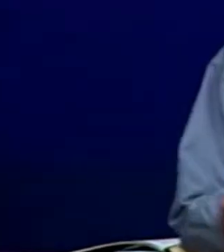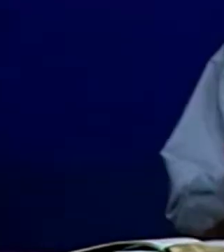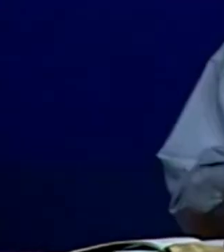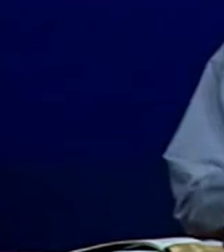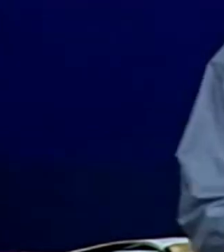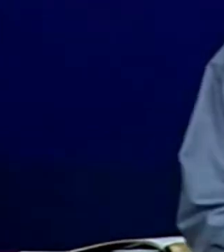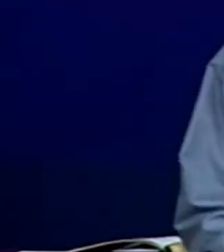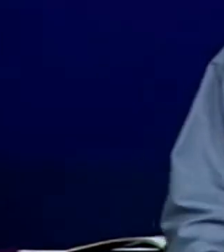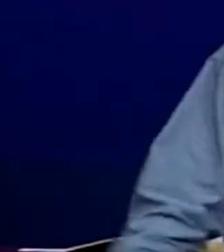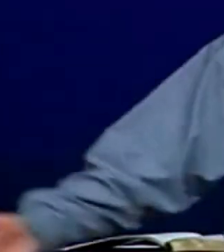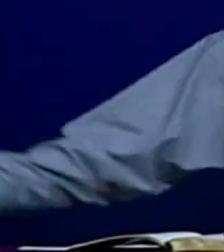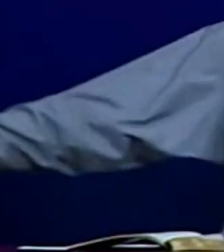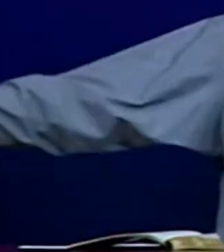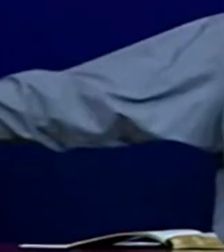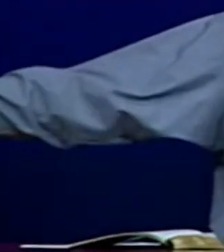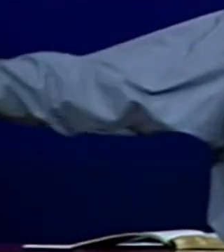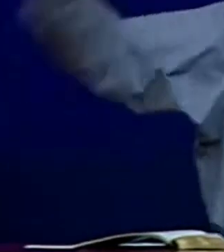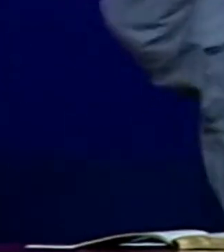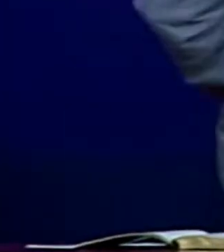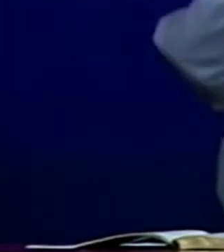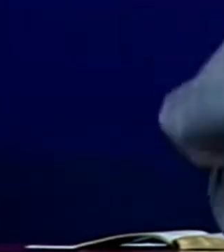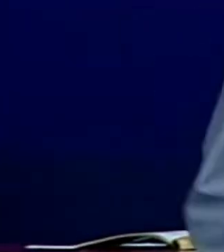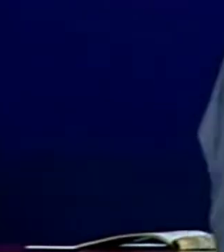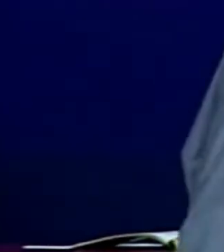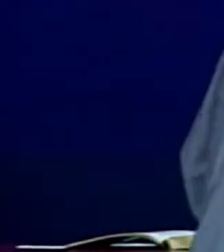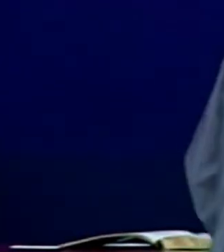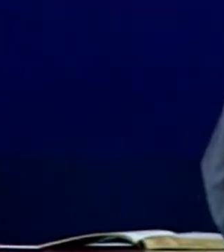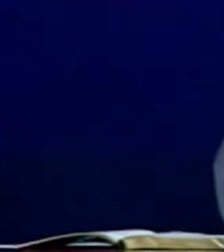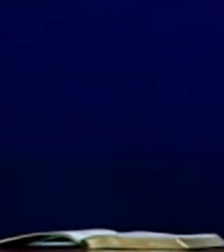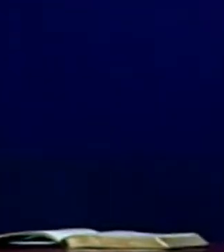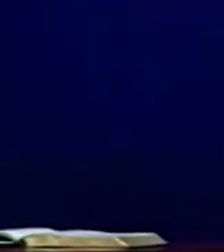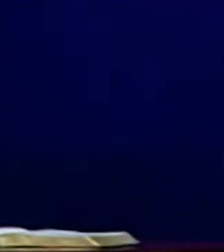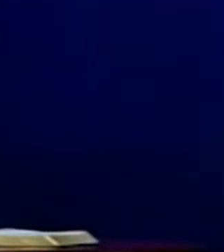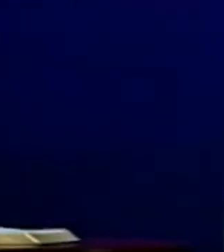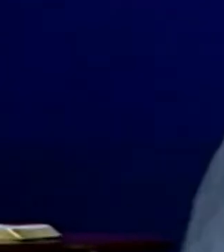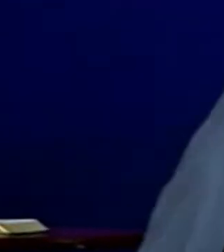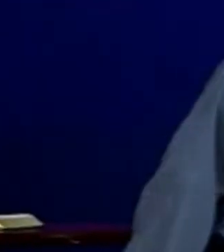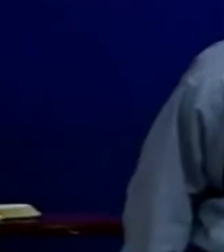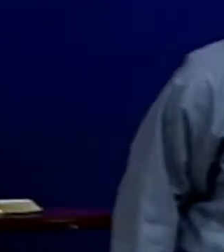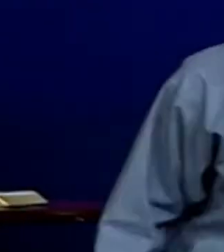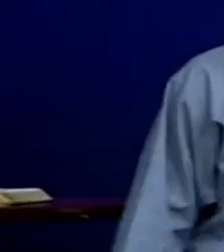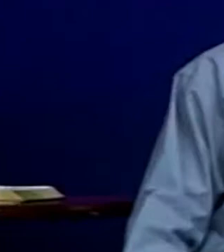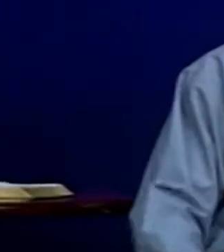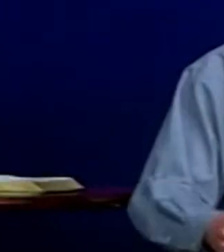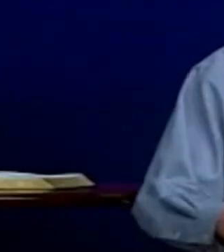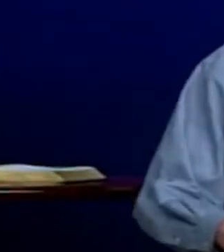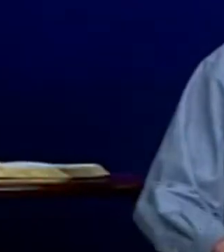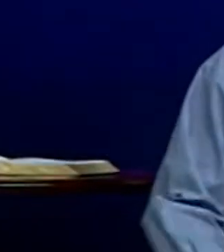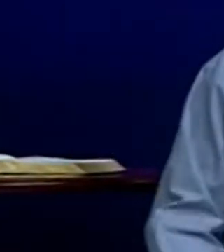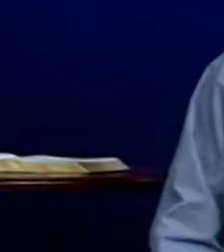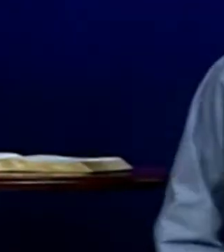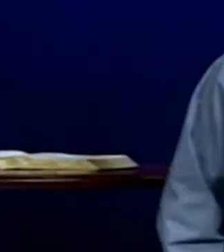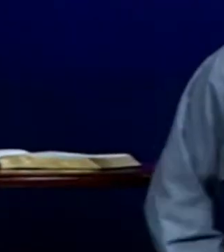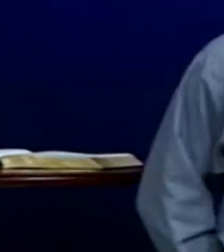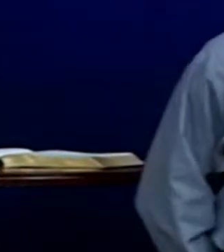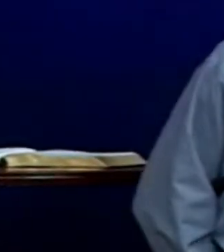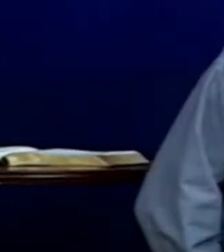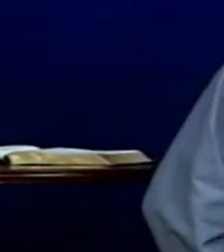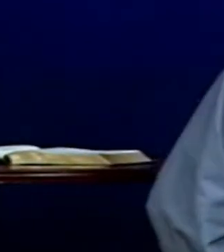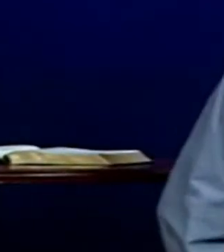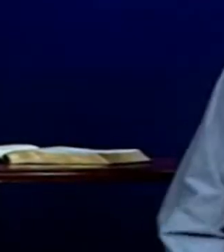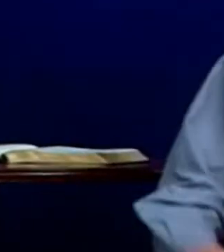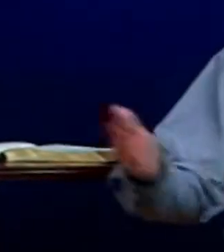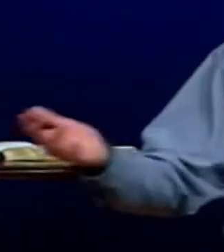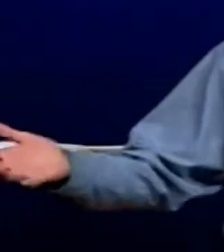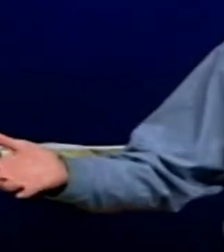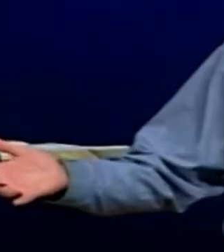because they've got to work right there, and they're about to get, you know, anyway. So he says, this guy gets out of the truck, and the first thing he notices, it's not